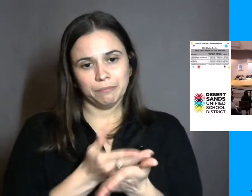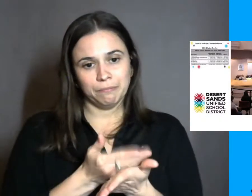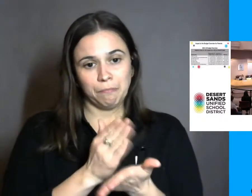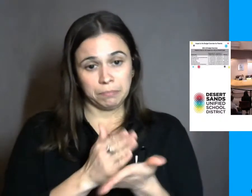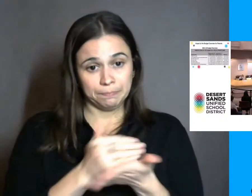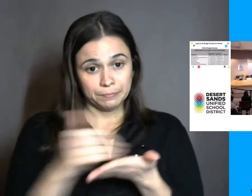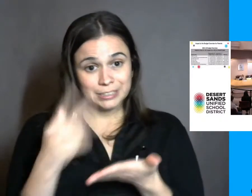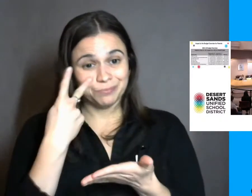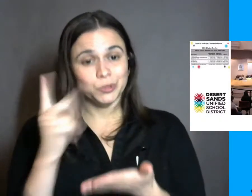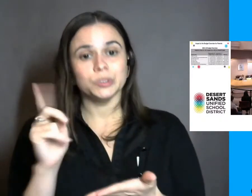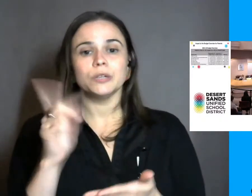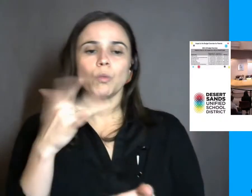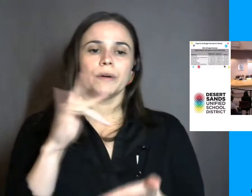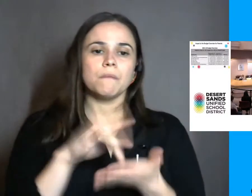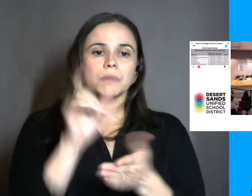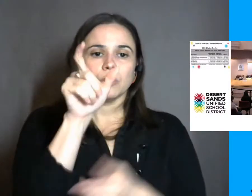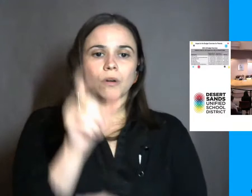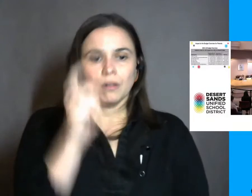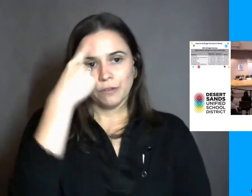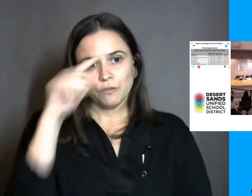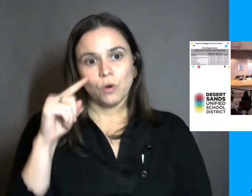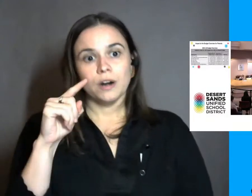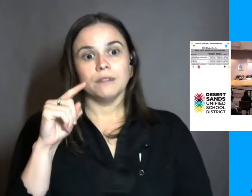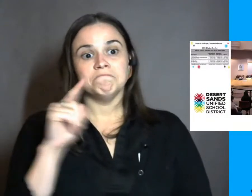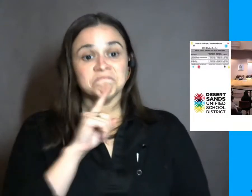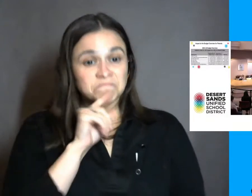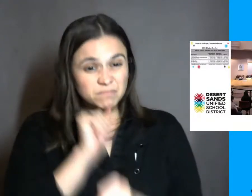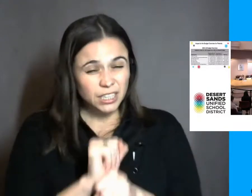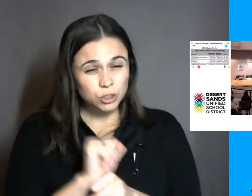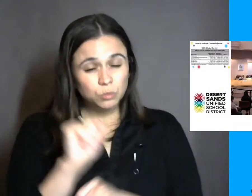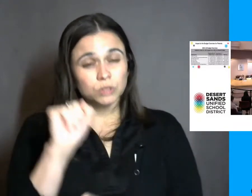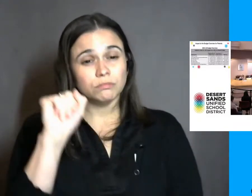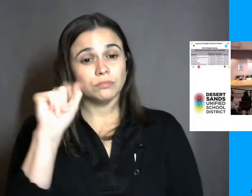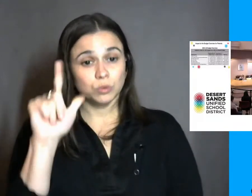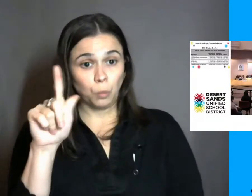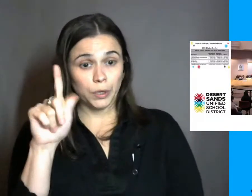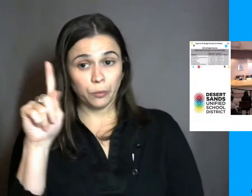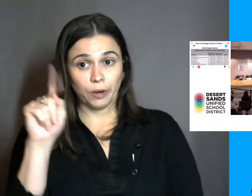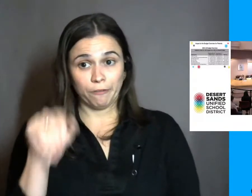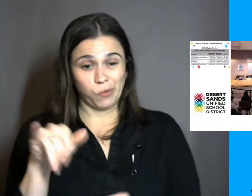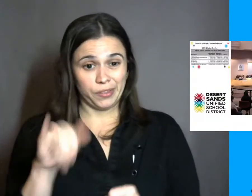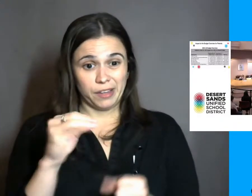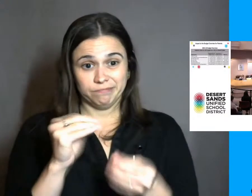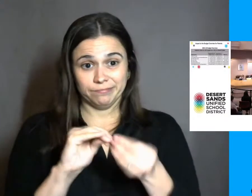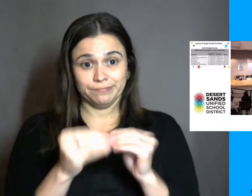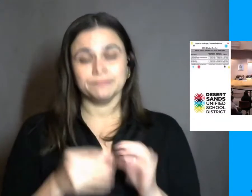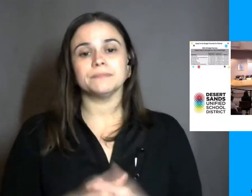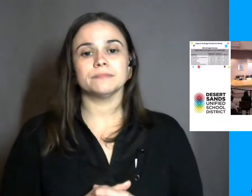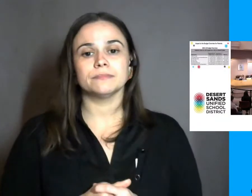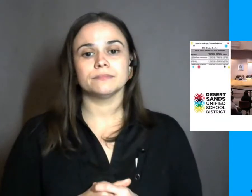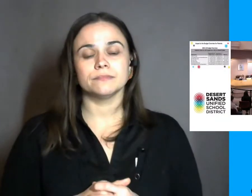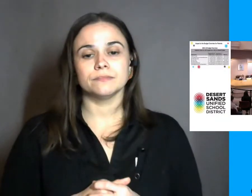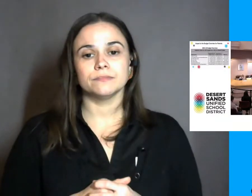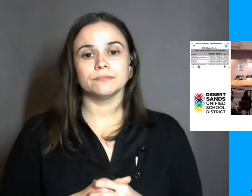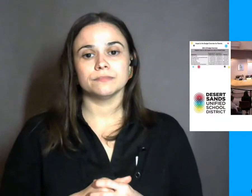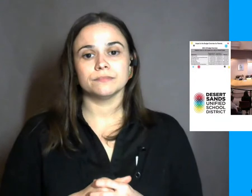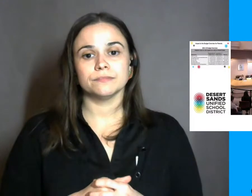where it says actual 2021 budgeted amount. Some of those changes, and I'll just highlight a couple of them.